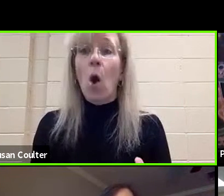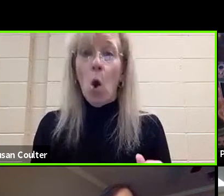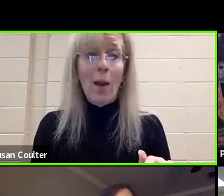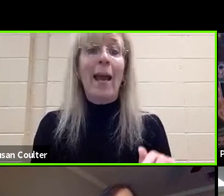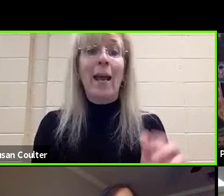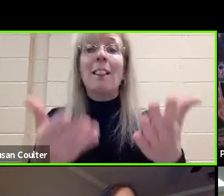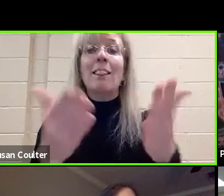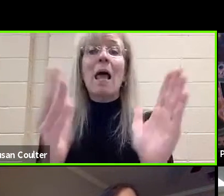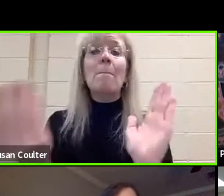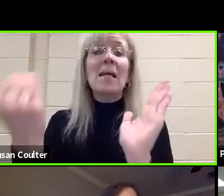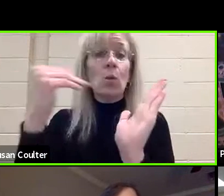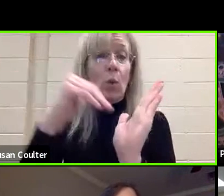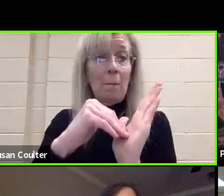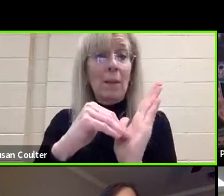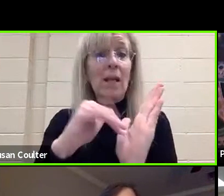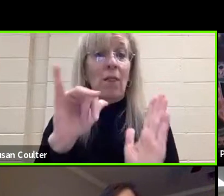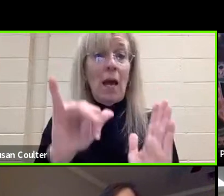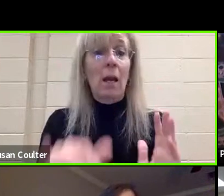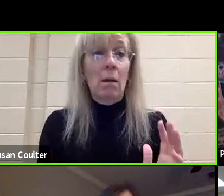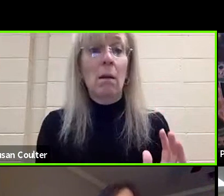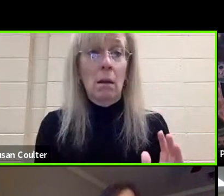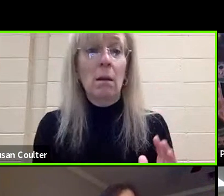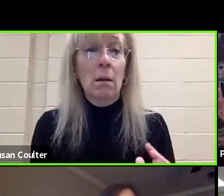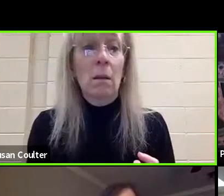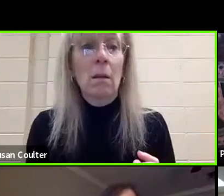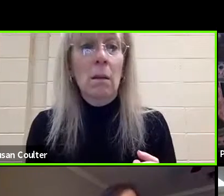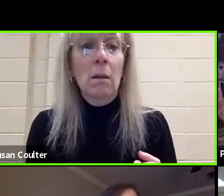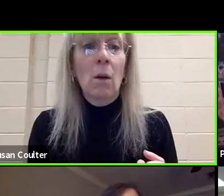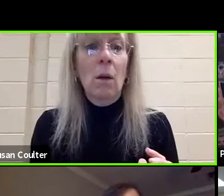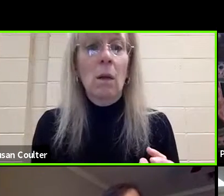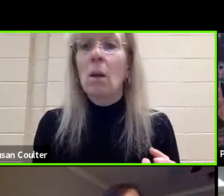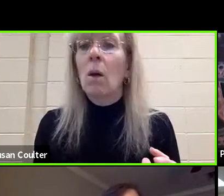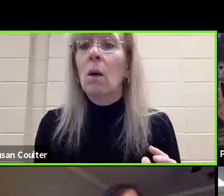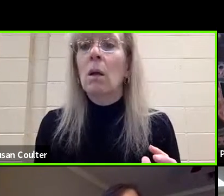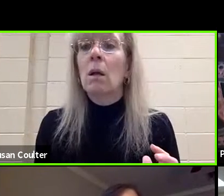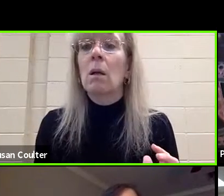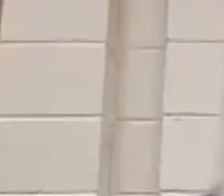okay, okay. Let me repeat that.